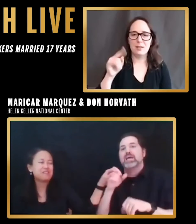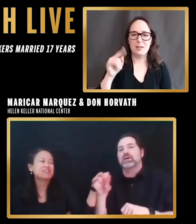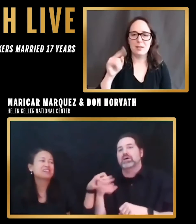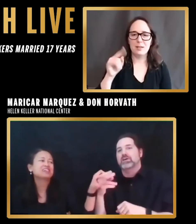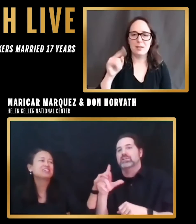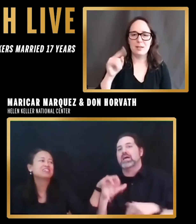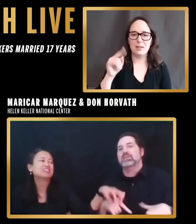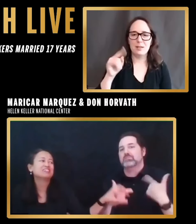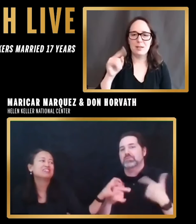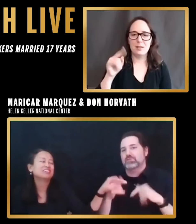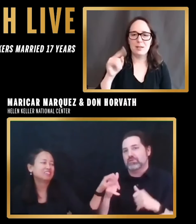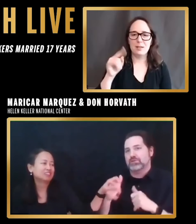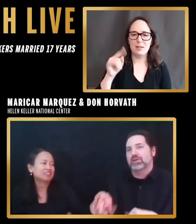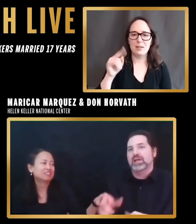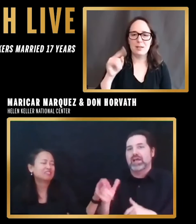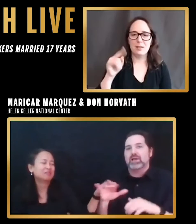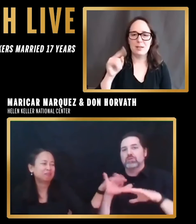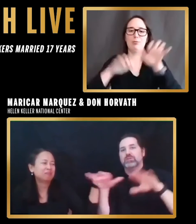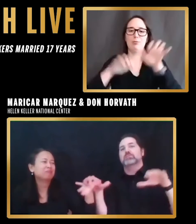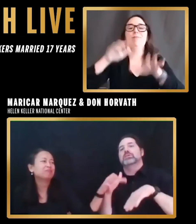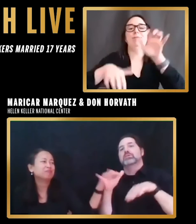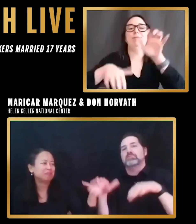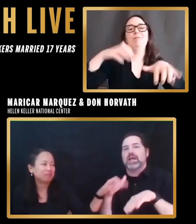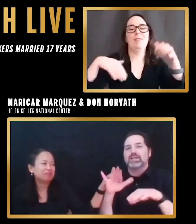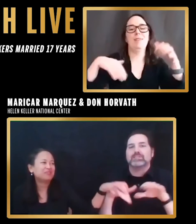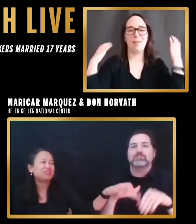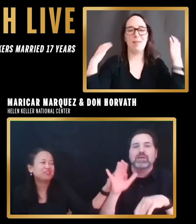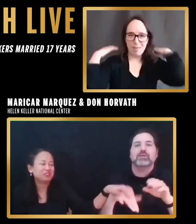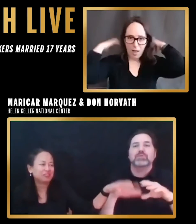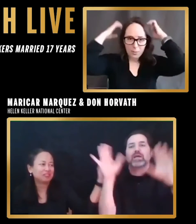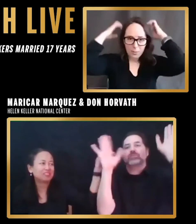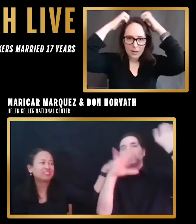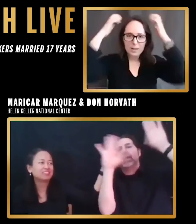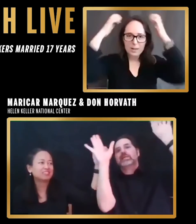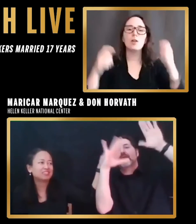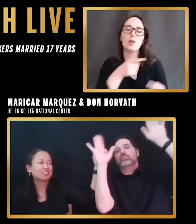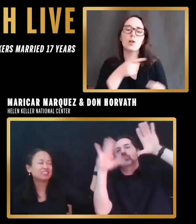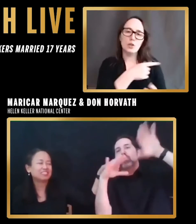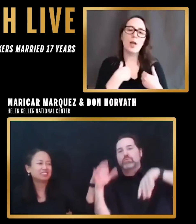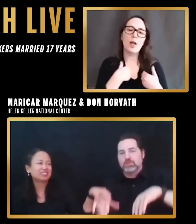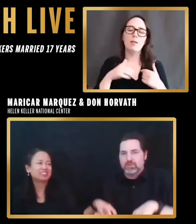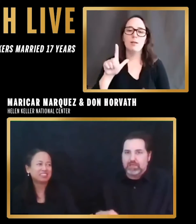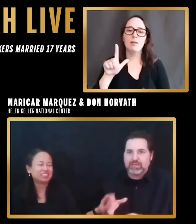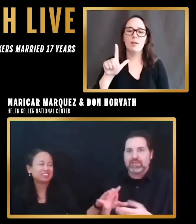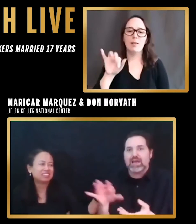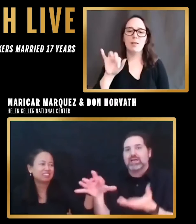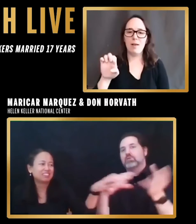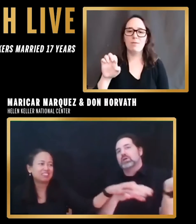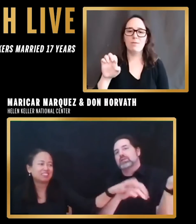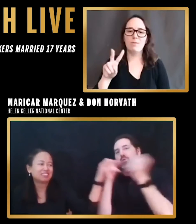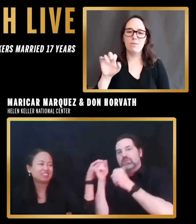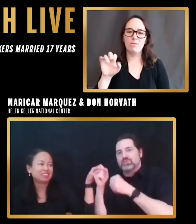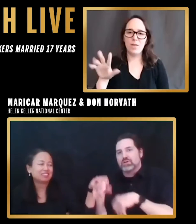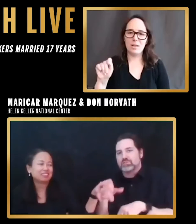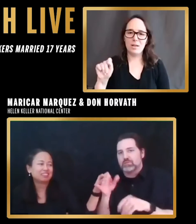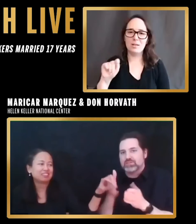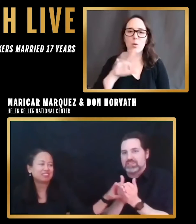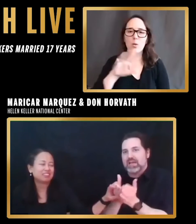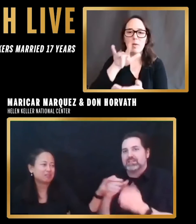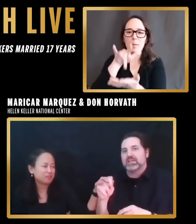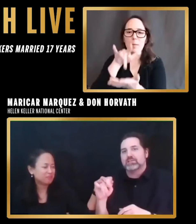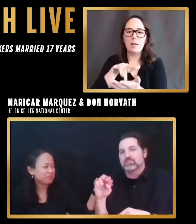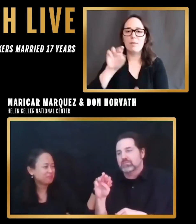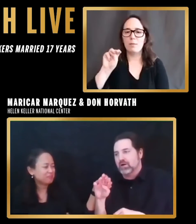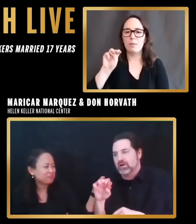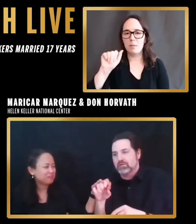she had a life preserver, and we're in the middle of Manhasset Bay, and we had to flag down a boat. And then I had to go get all the stuff that was in